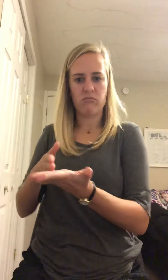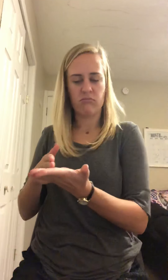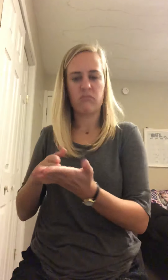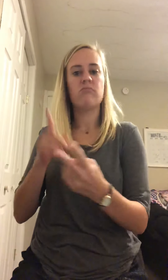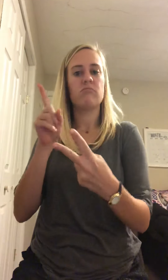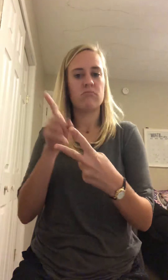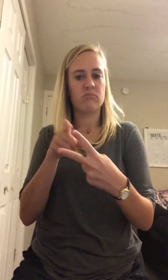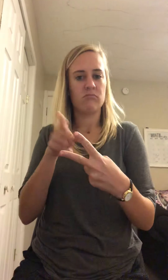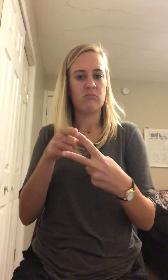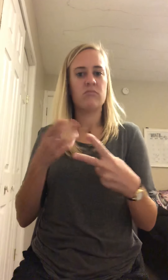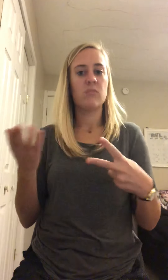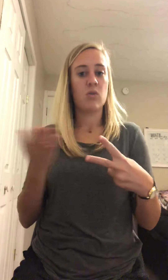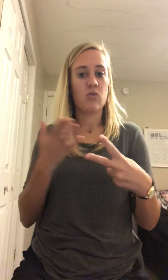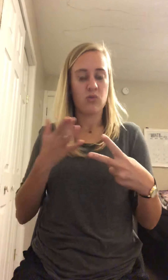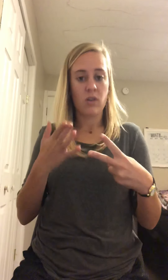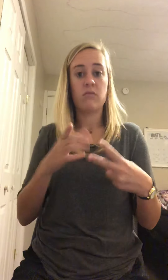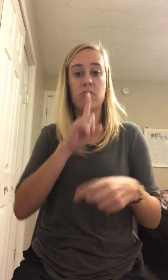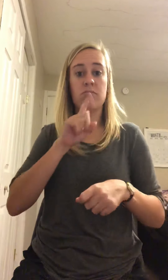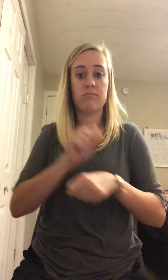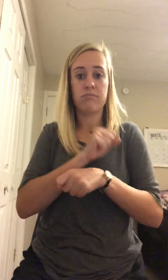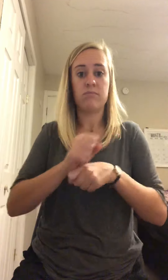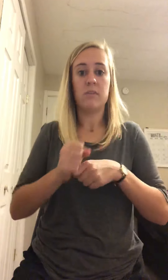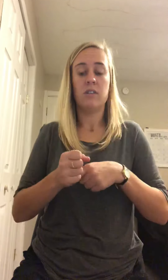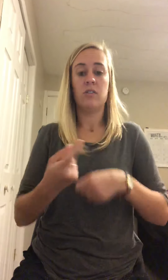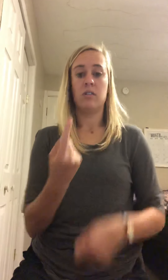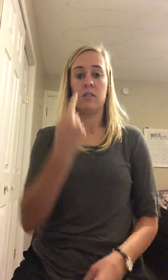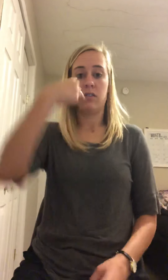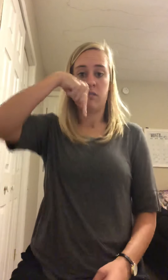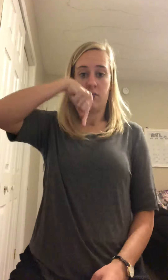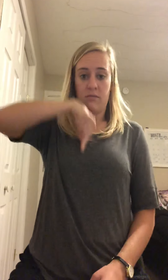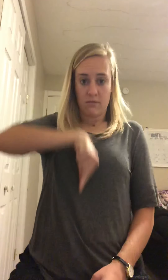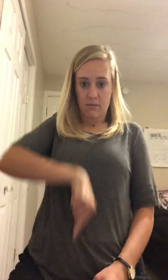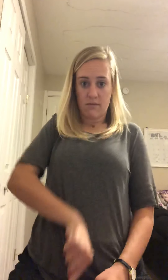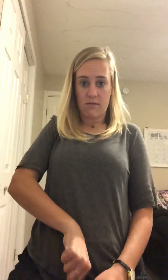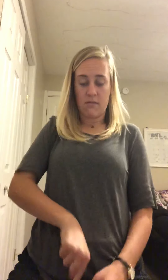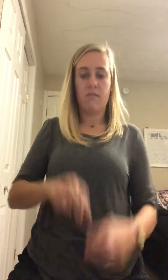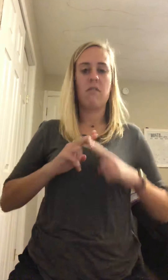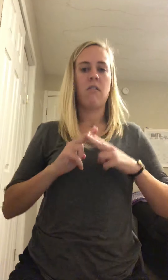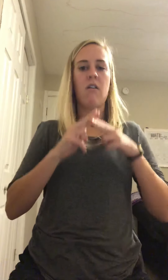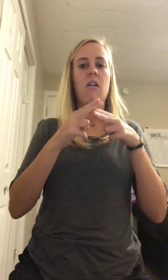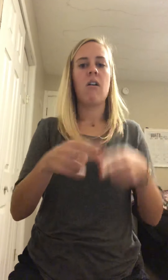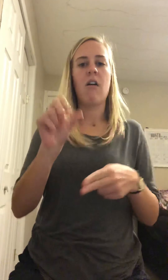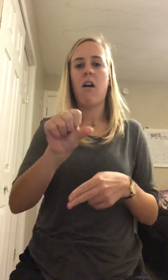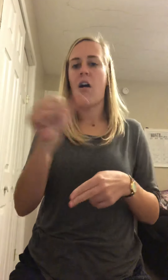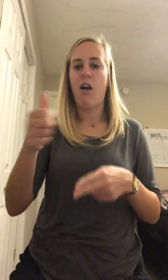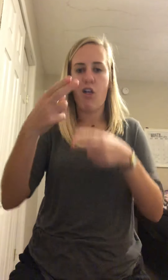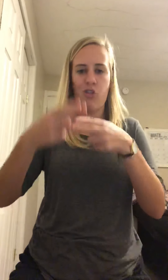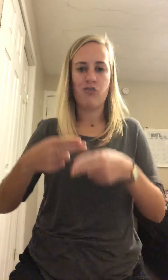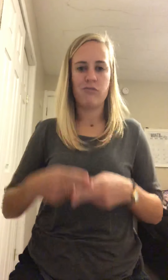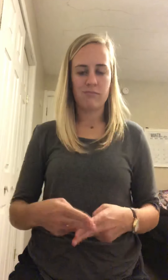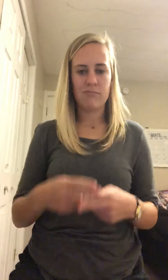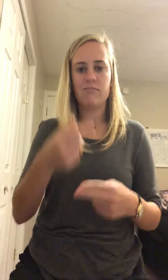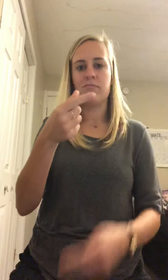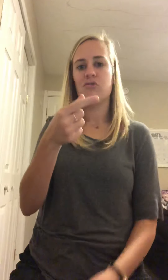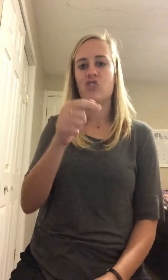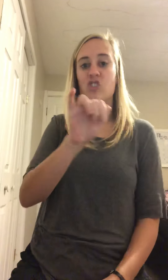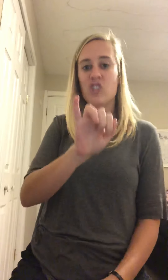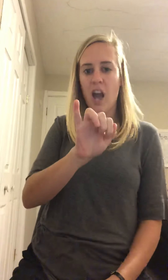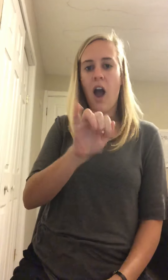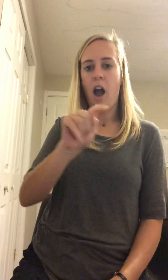the digestive tract, sometimes known as the gastrointestinal tract or the alimentary canal, and primarily this is a tube that's about